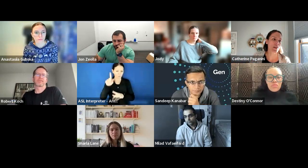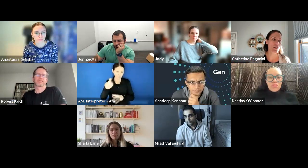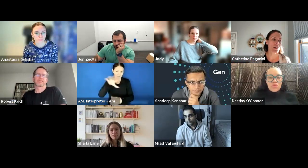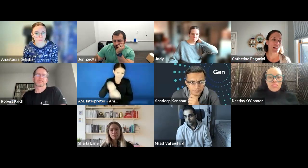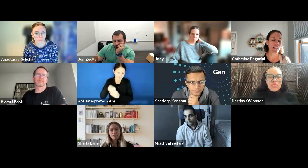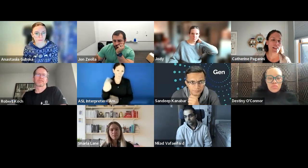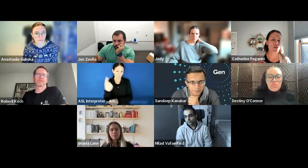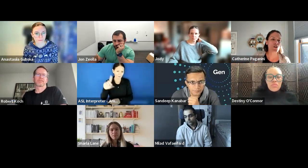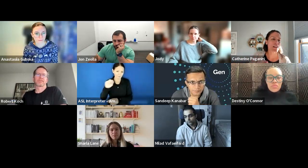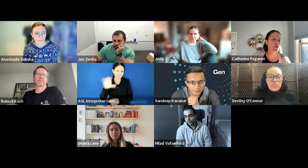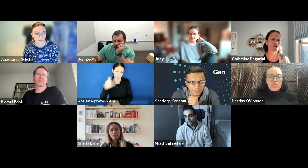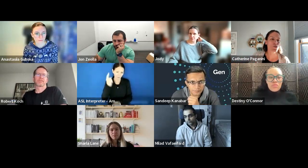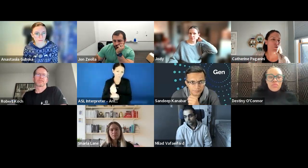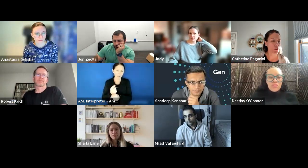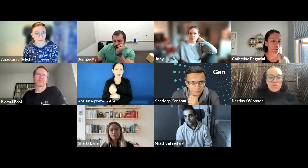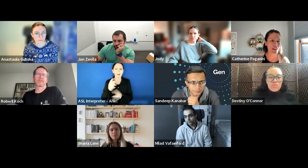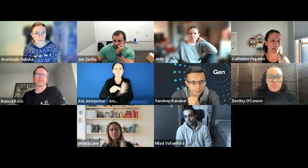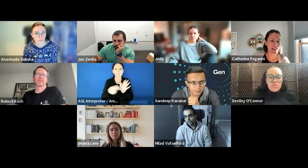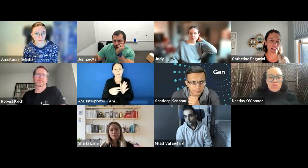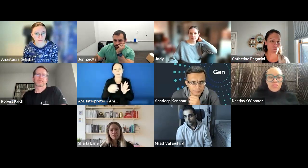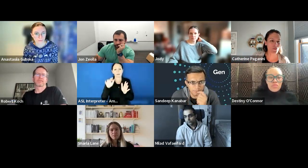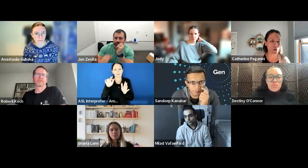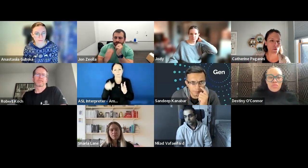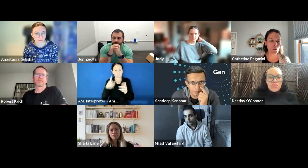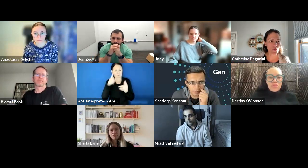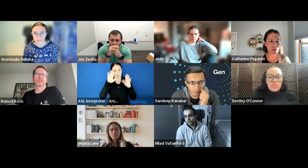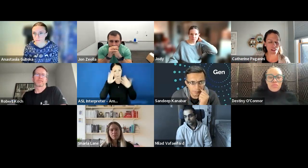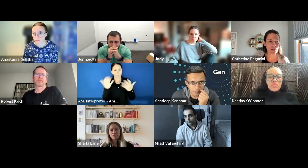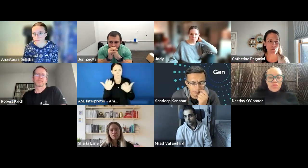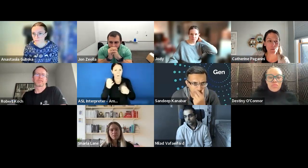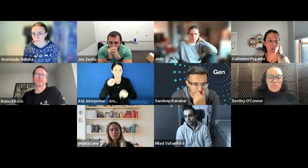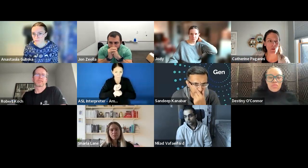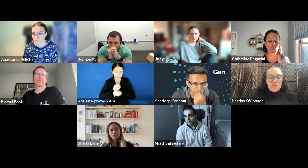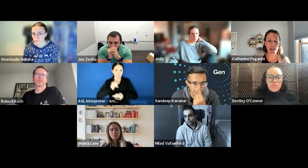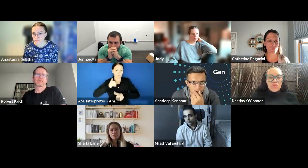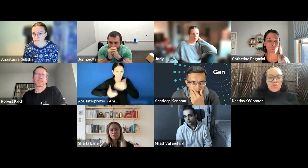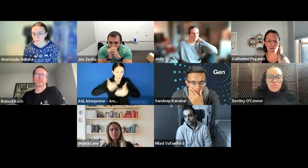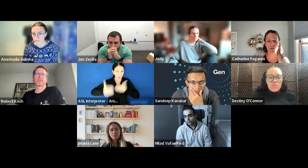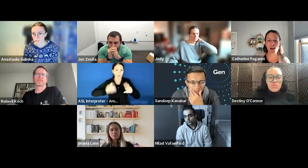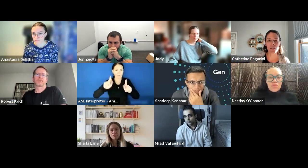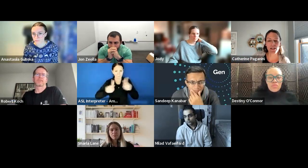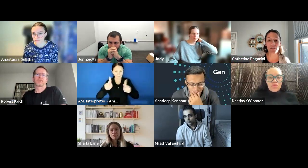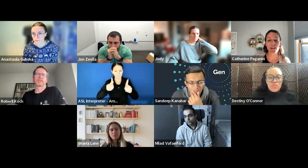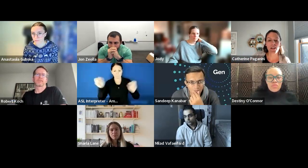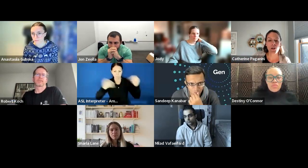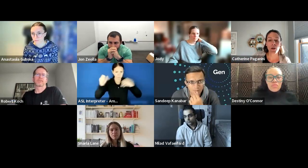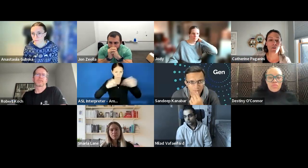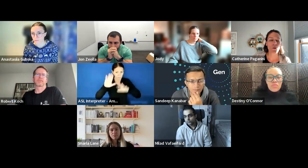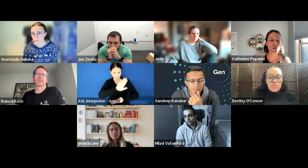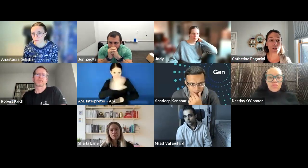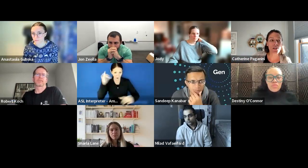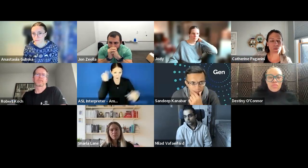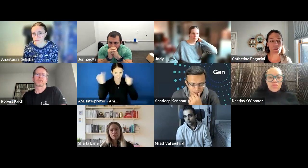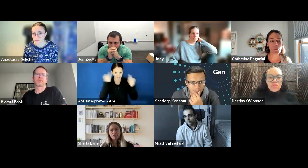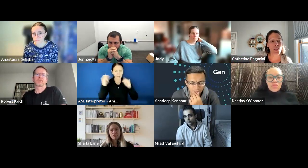one document. And that's just like to work and like get the flow and get people to kind of put their thoughts in it. But